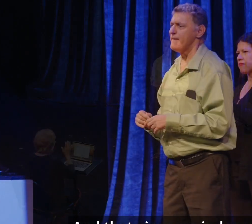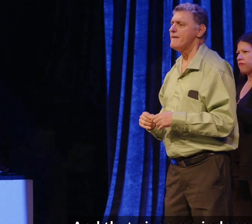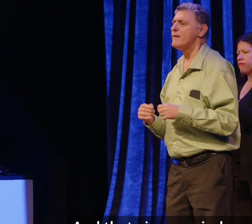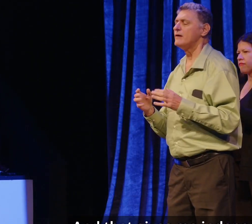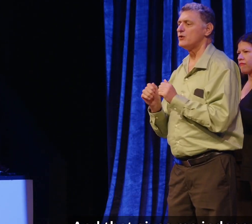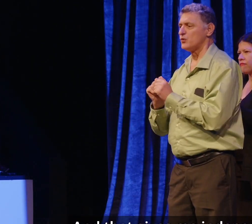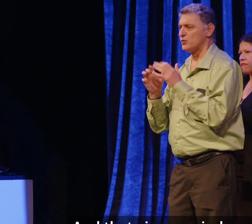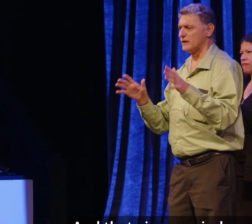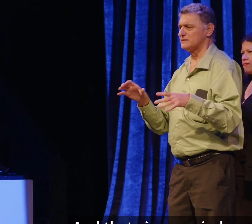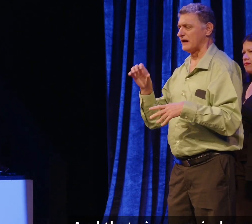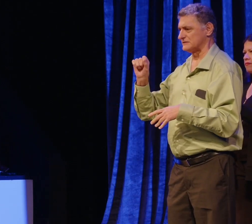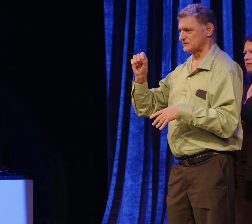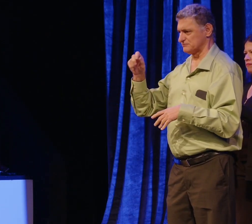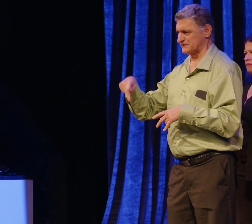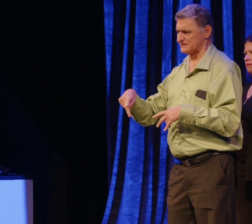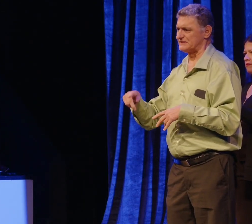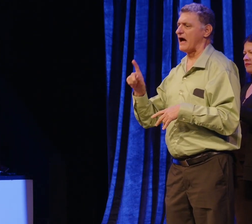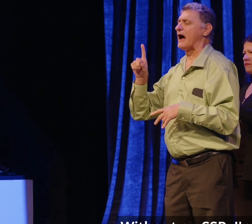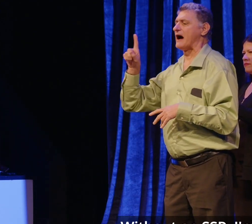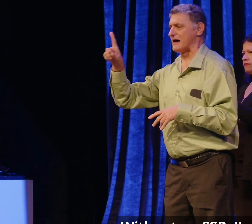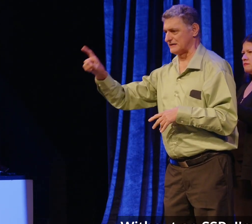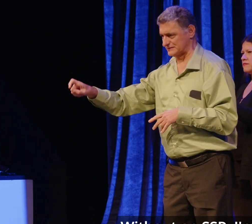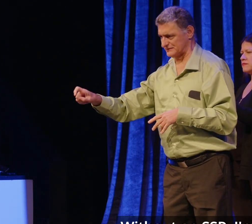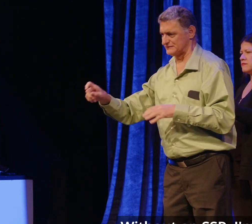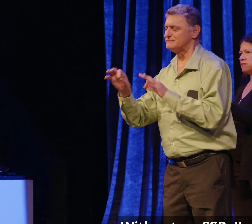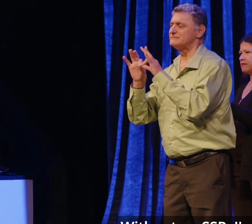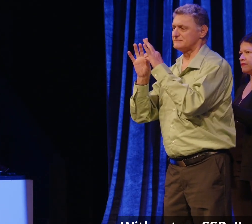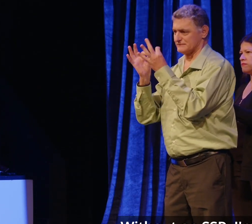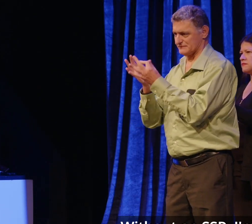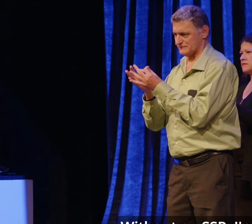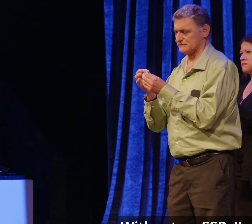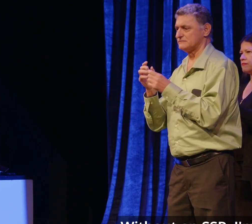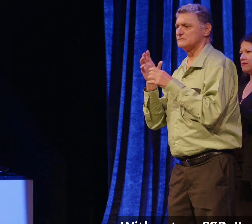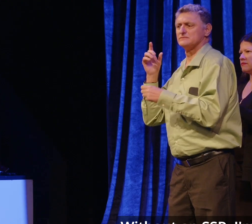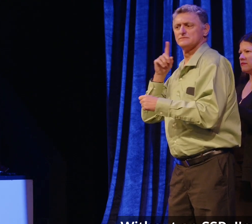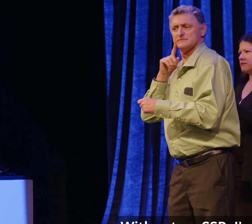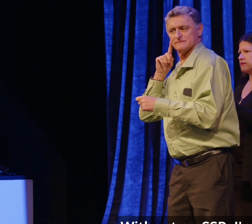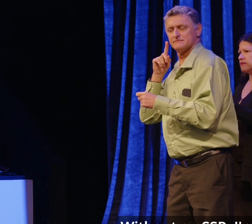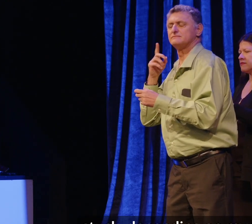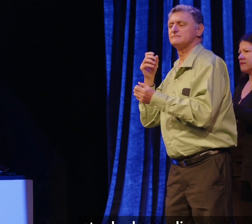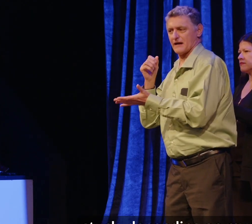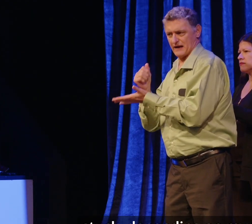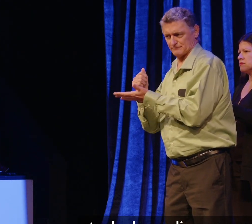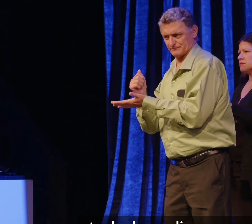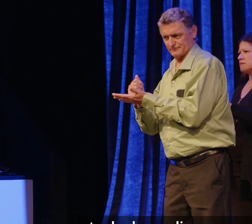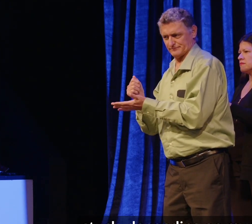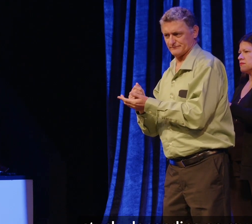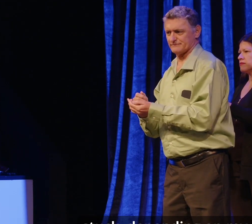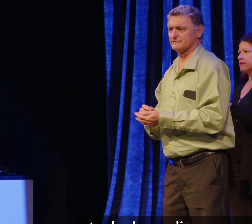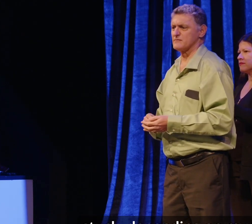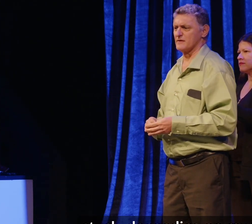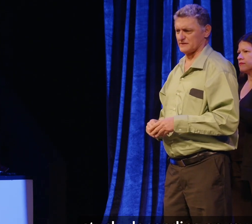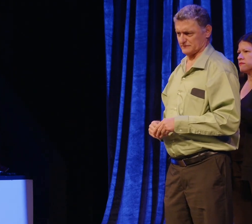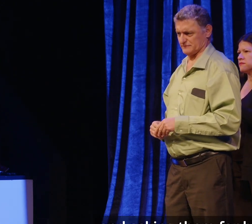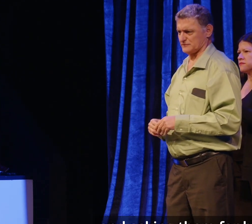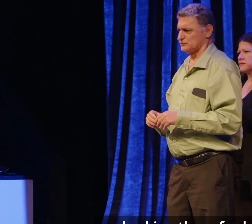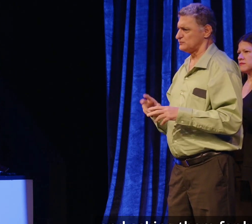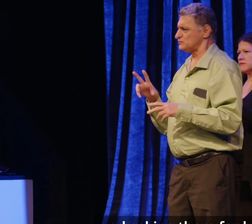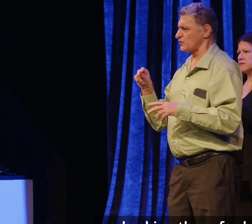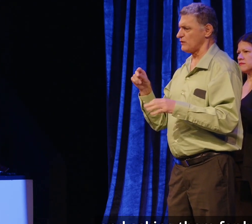gives me independence. Without an SSP, I'm stuck, depending on my family and asking them for